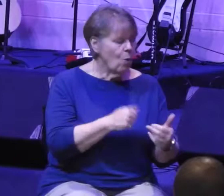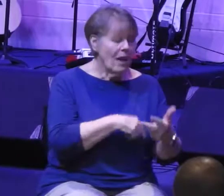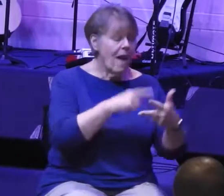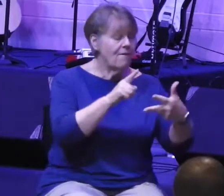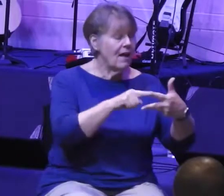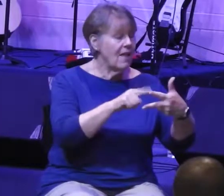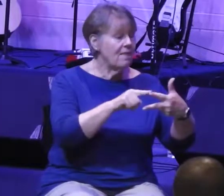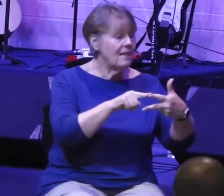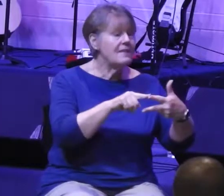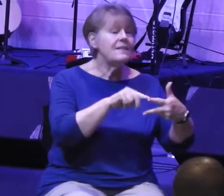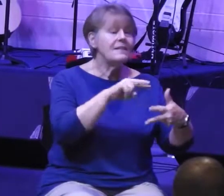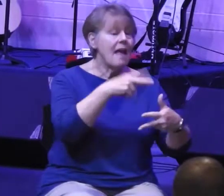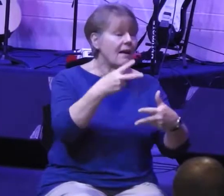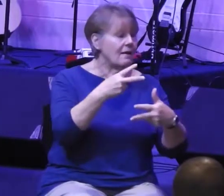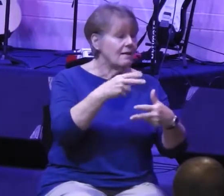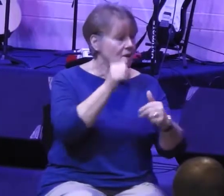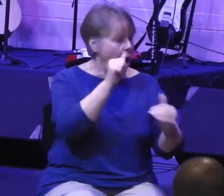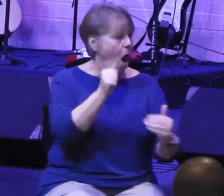2.